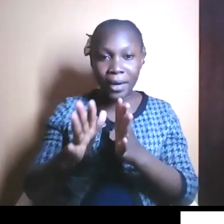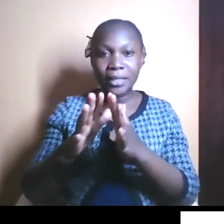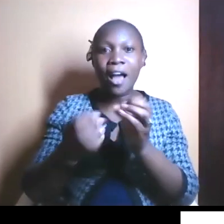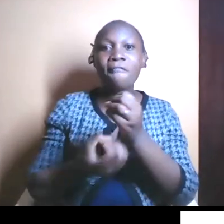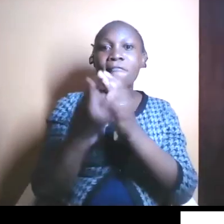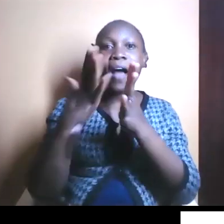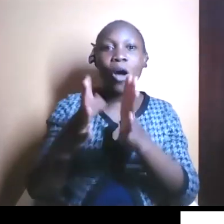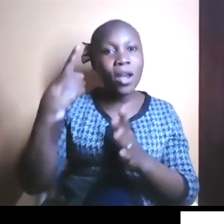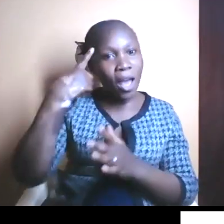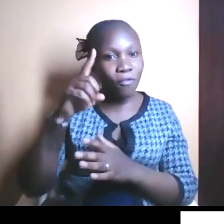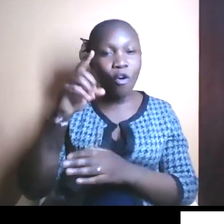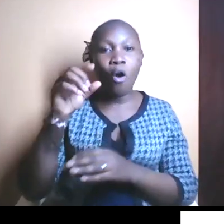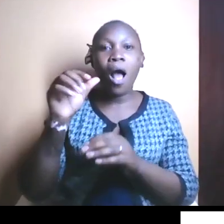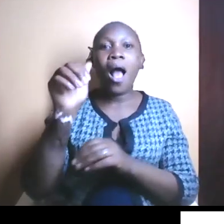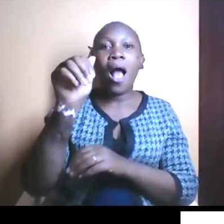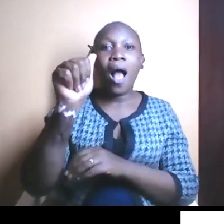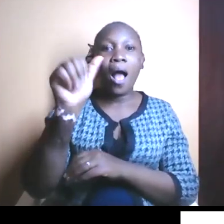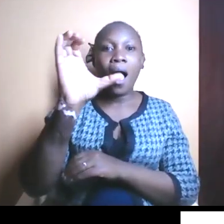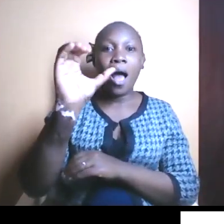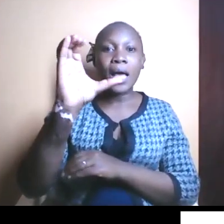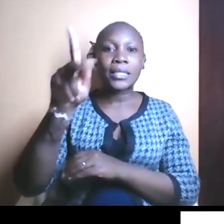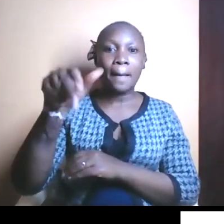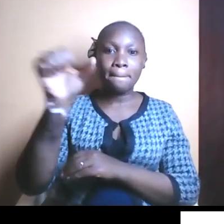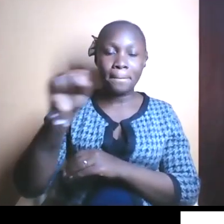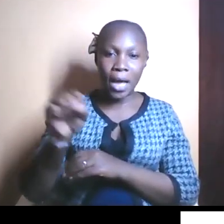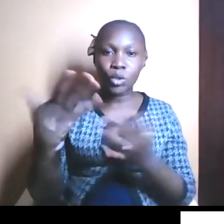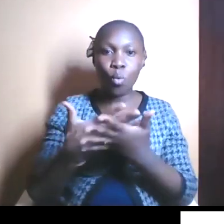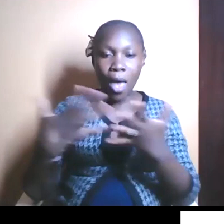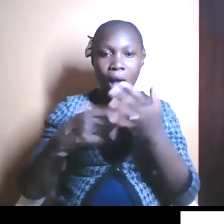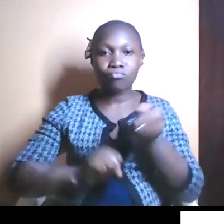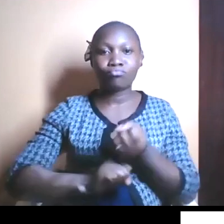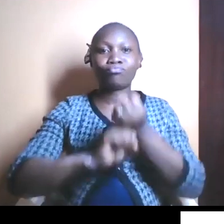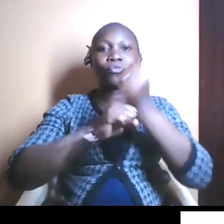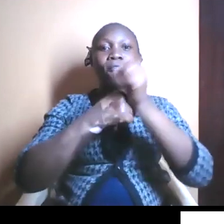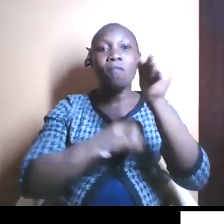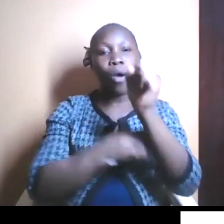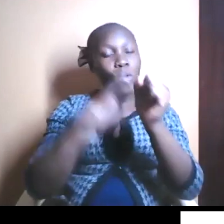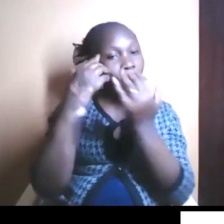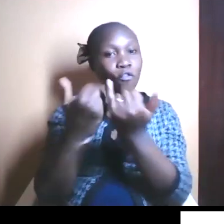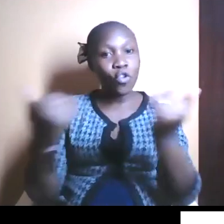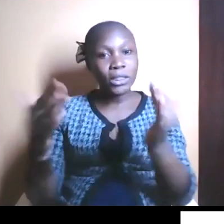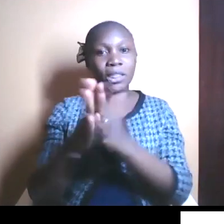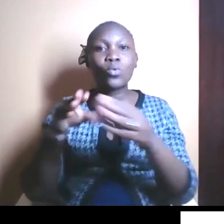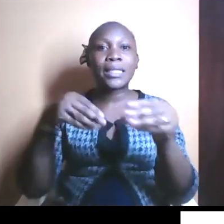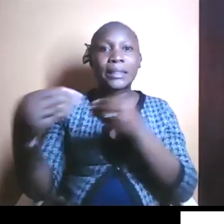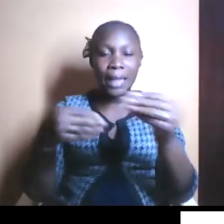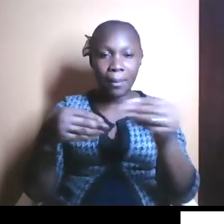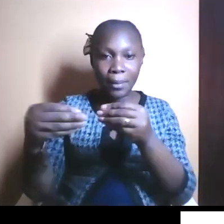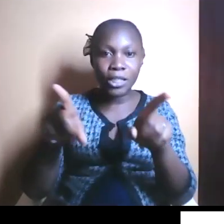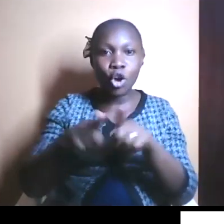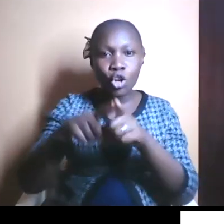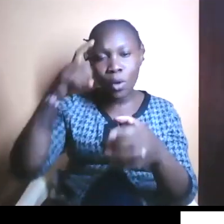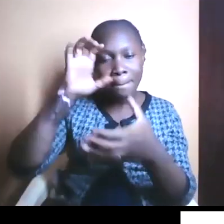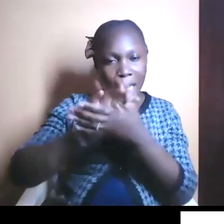a CBO that advocates for the rights of children and youth with disability. She believes in changing the world by identifying early